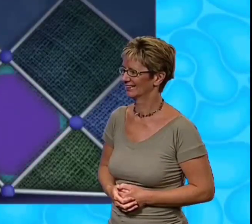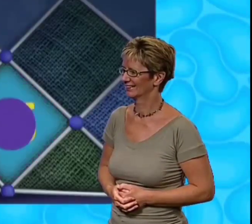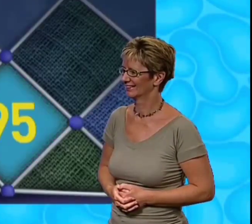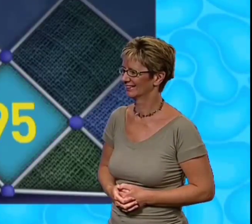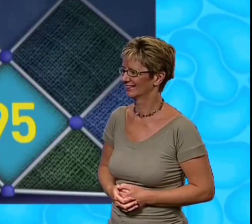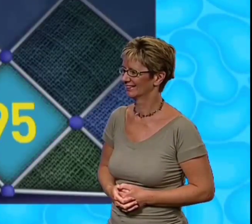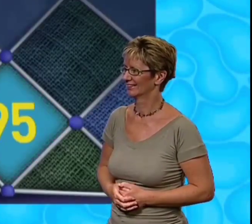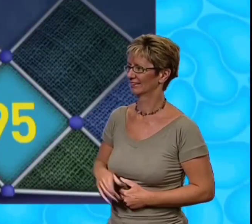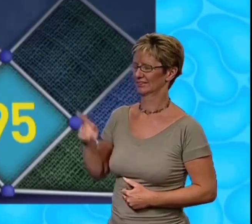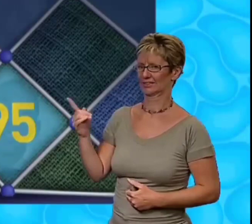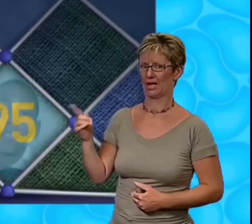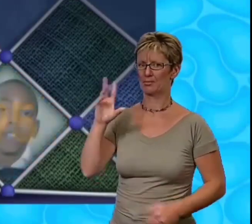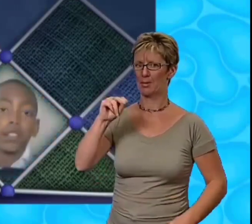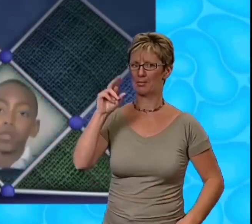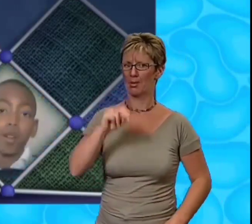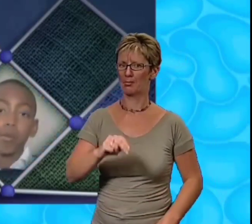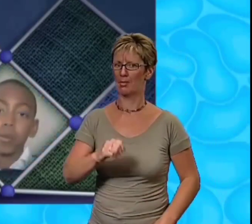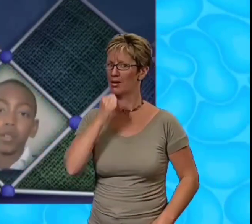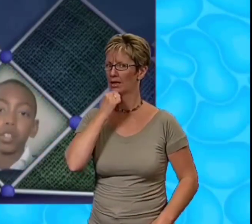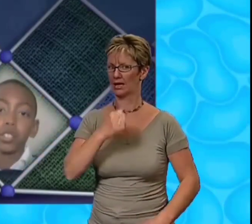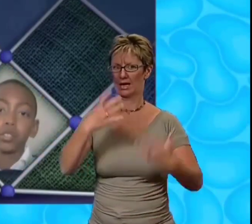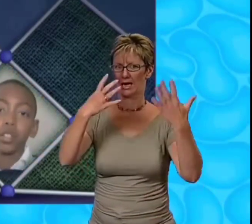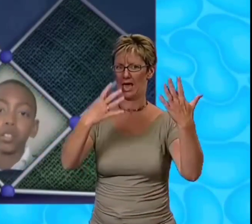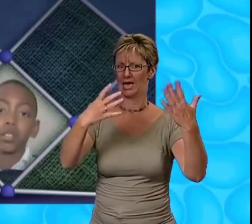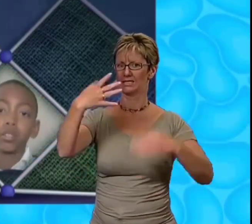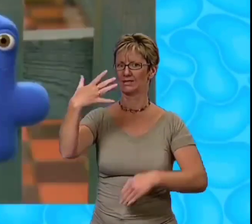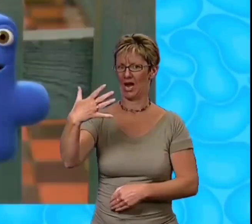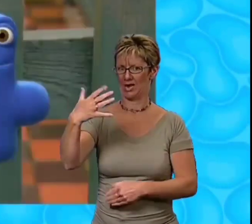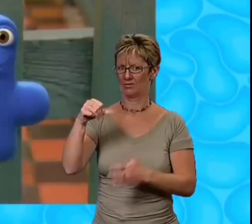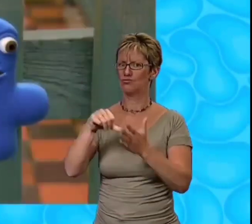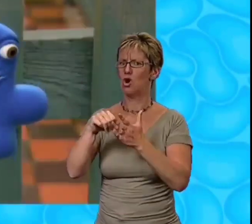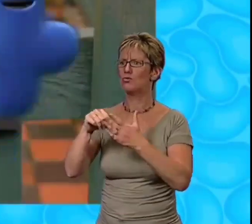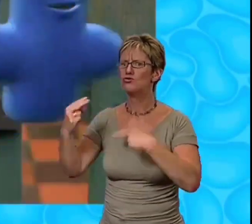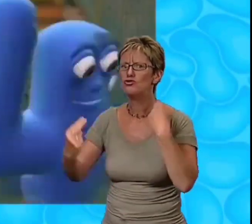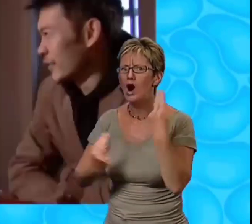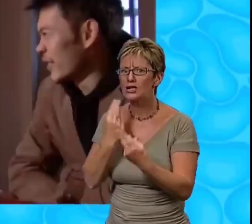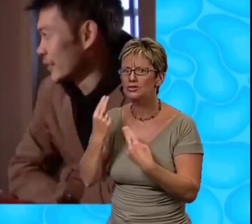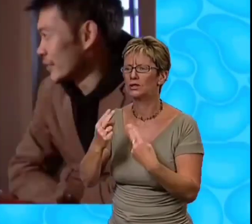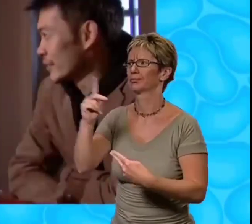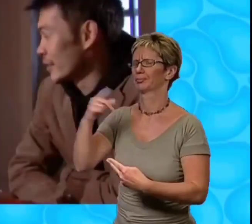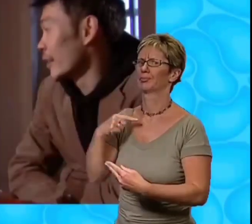It's Agent 95 here. There's a problem at the restaurant. I'm onto it.